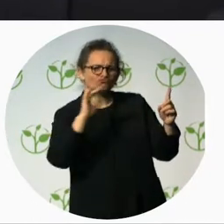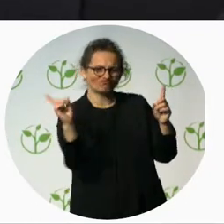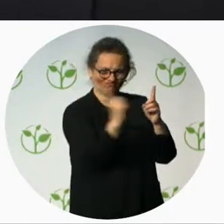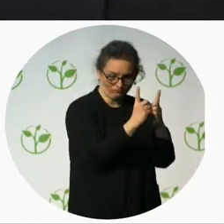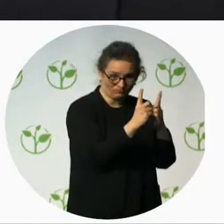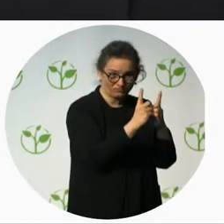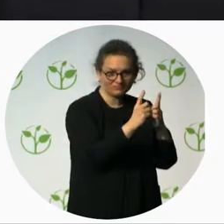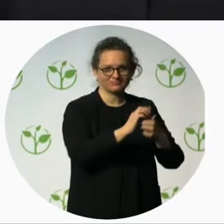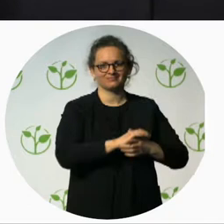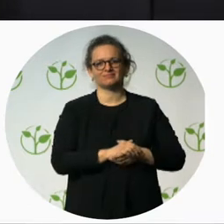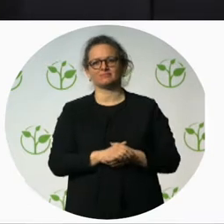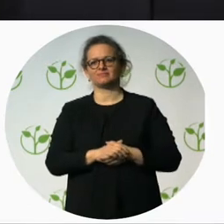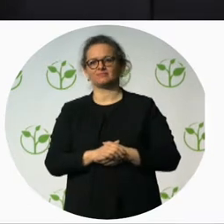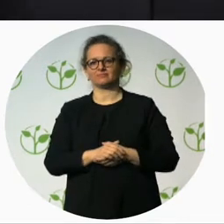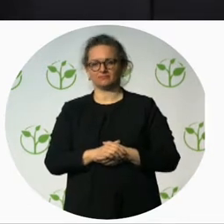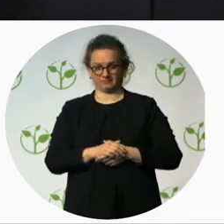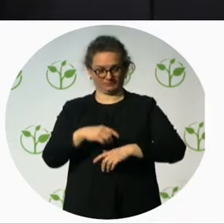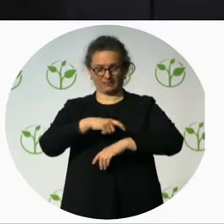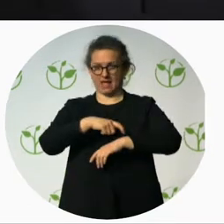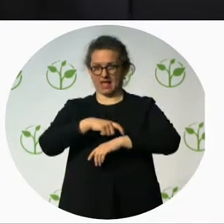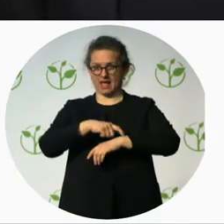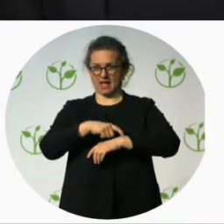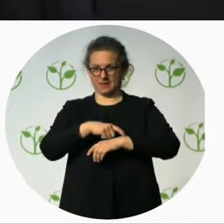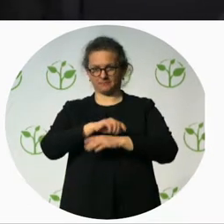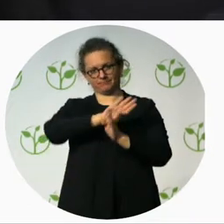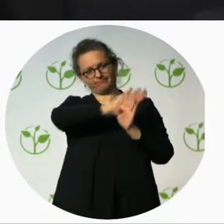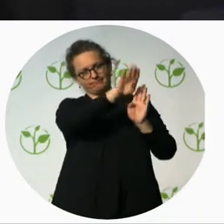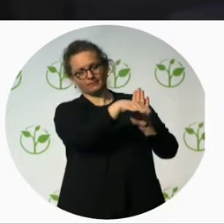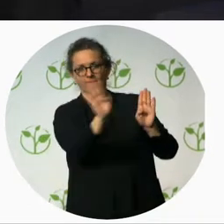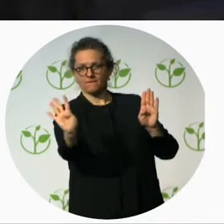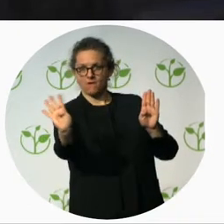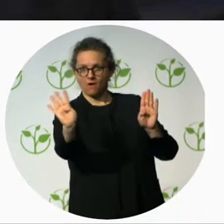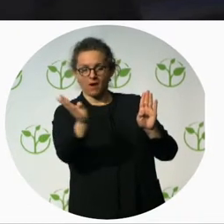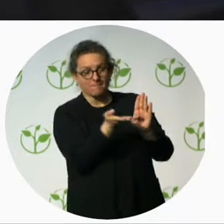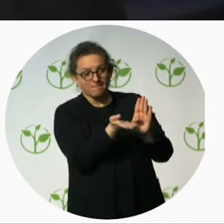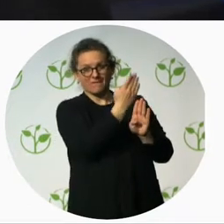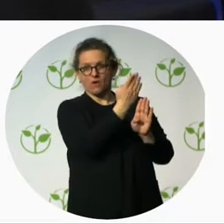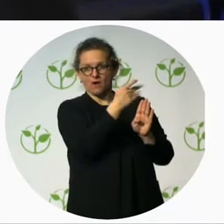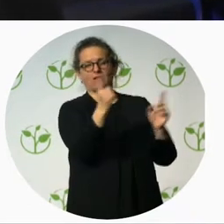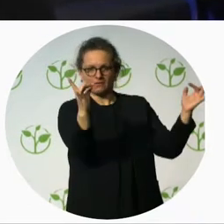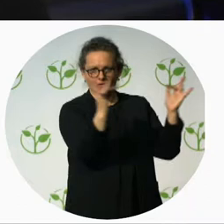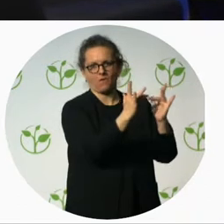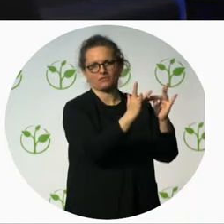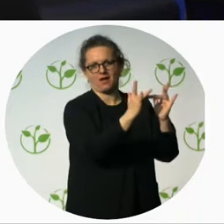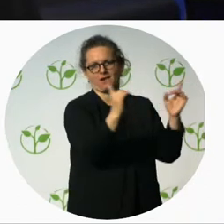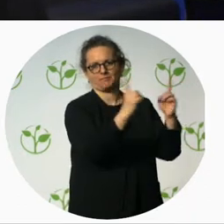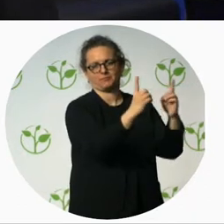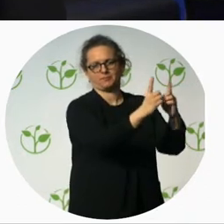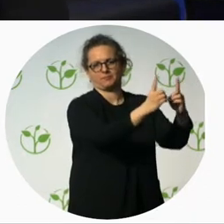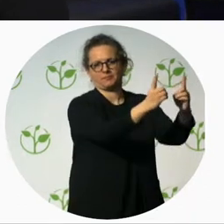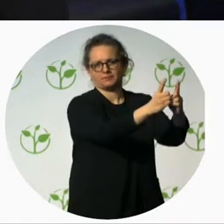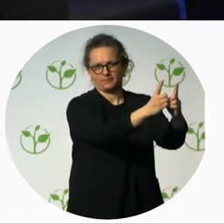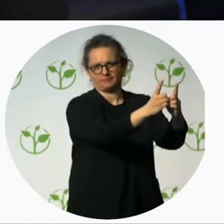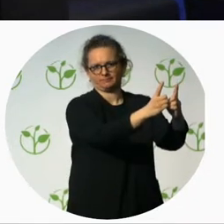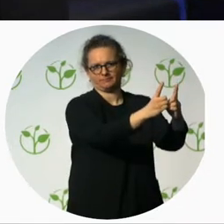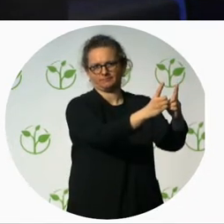right person receiving the award. So for those in the room who are an awardee, please get in touch with your anchors. And for those of you who have friends who are